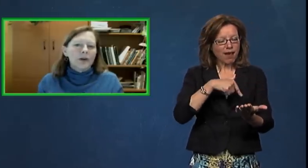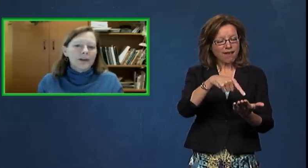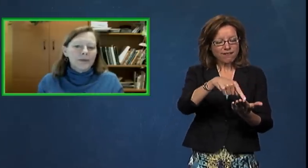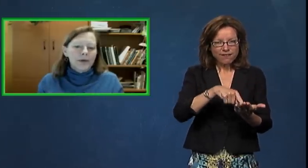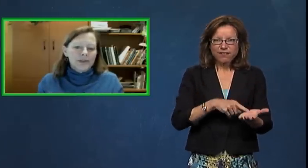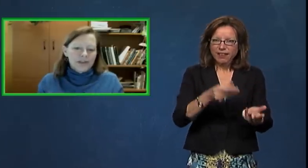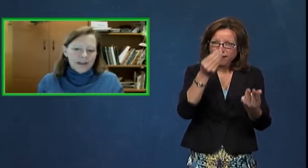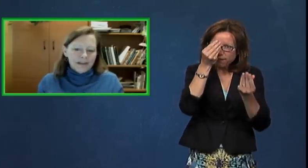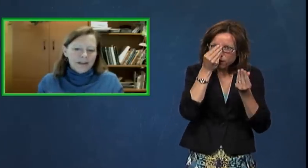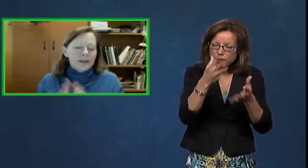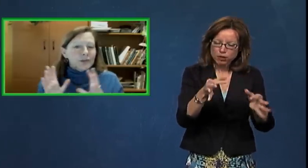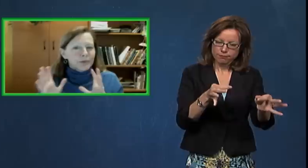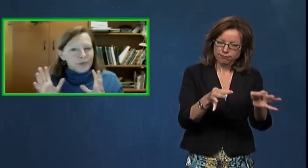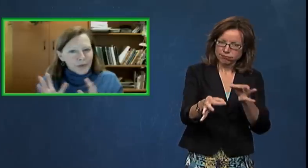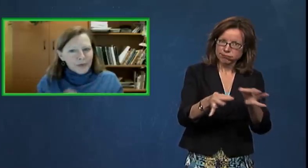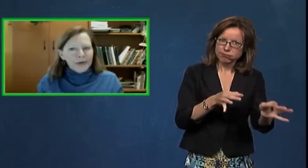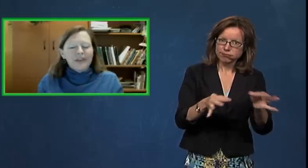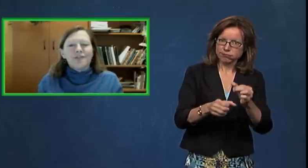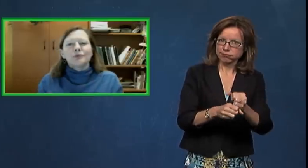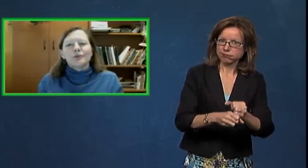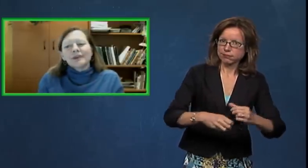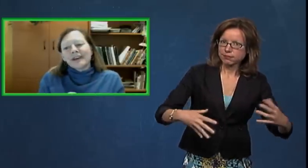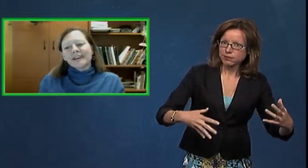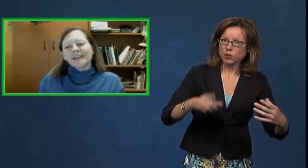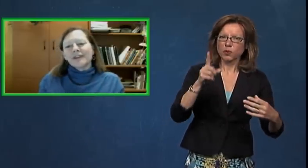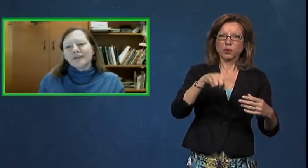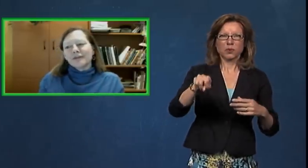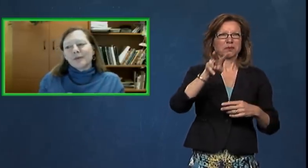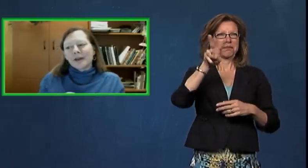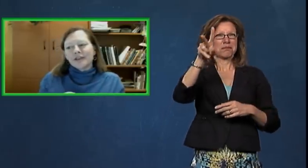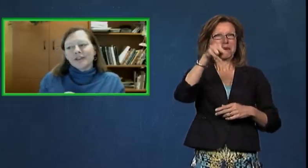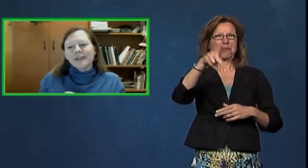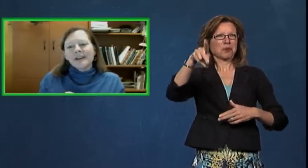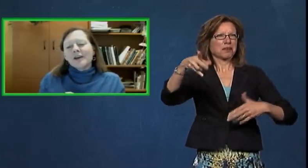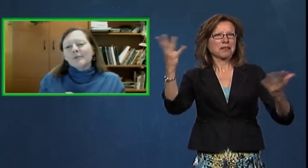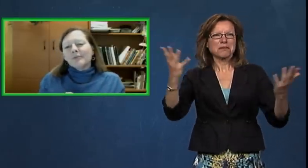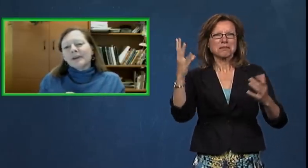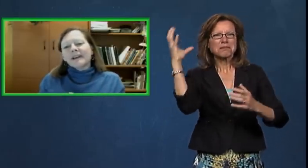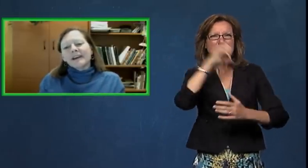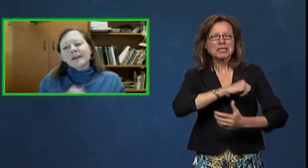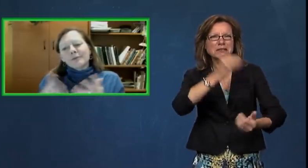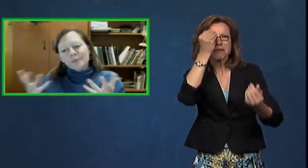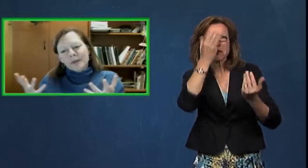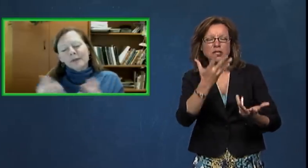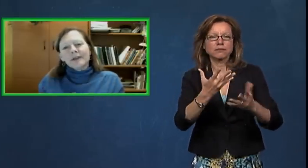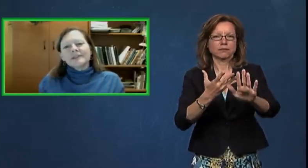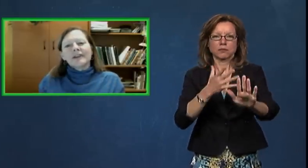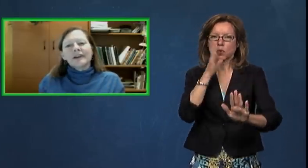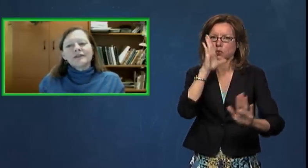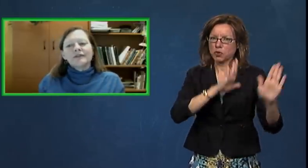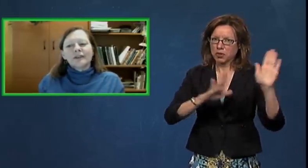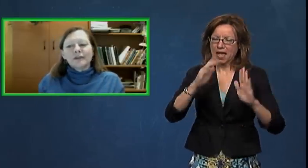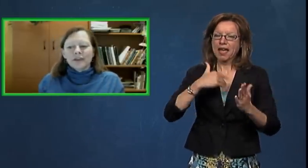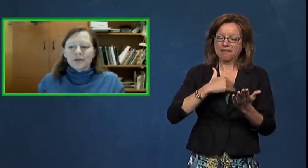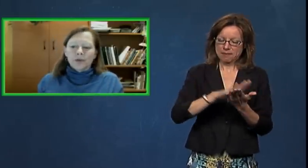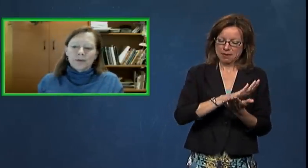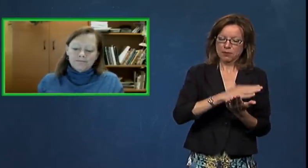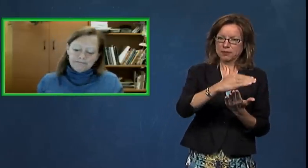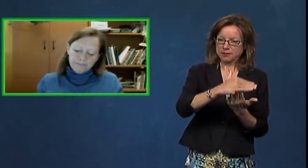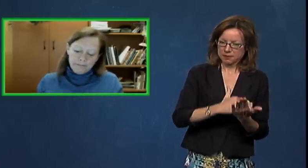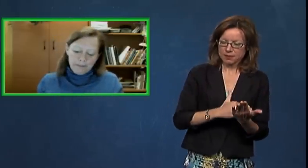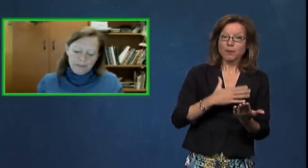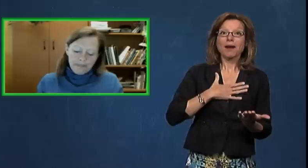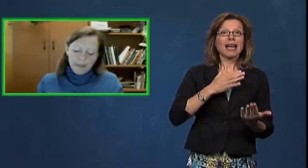am talking about today. So don't worry that you will not get the information, but I kept my slides very